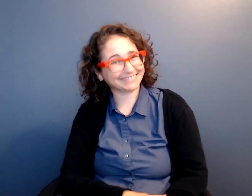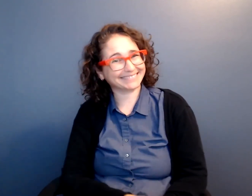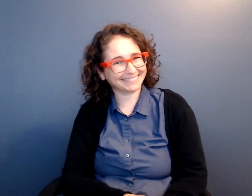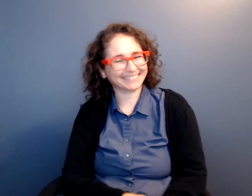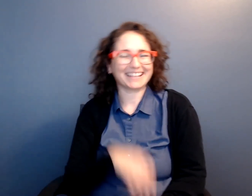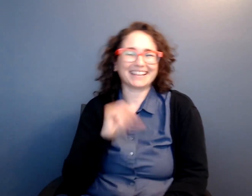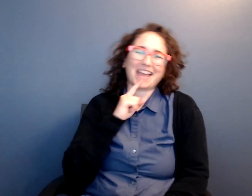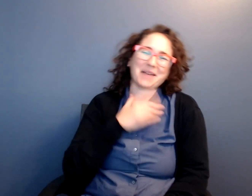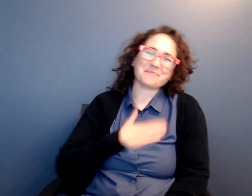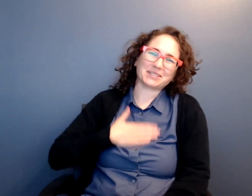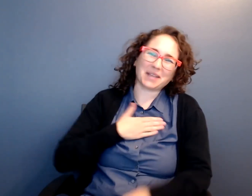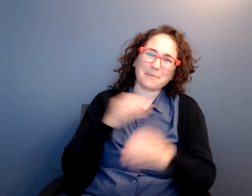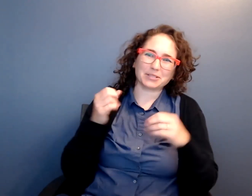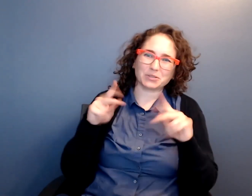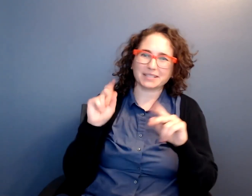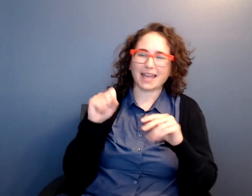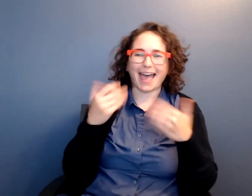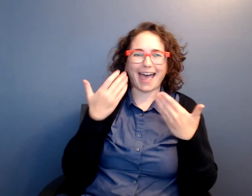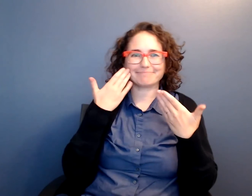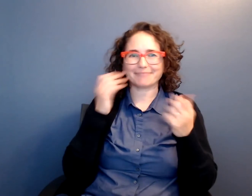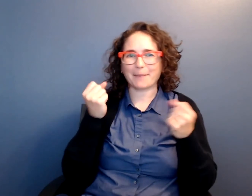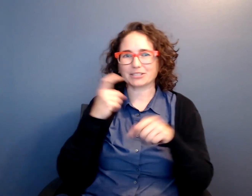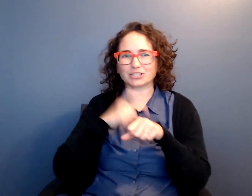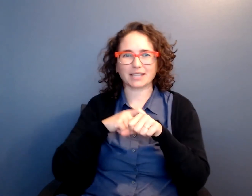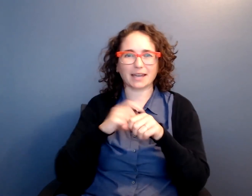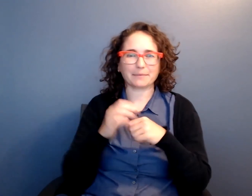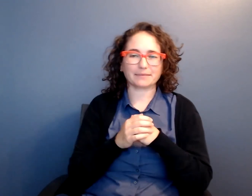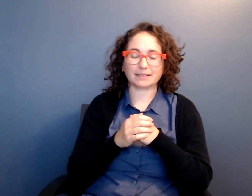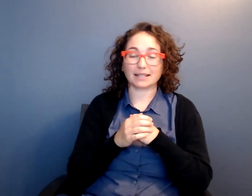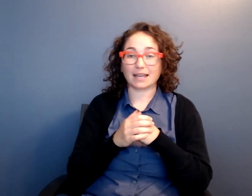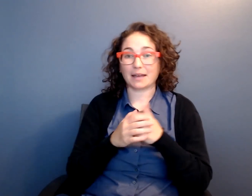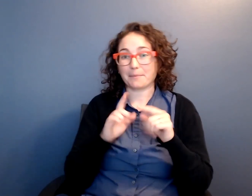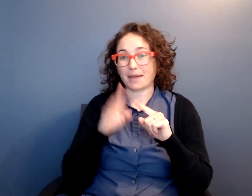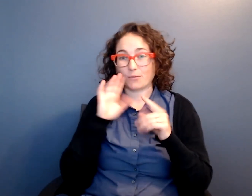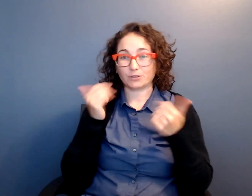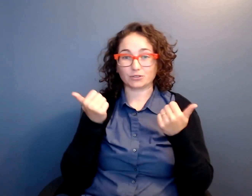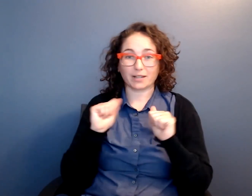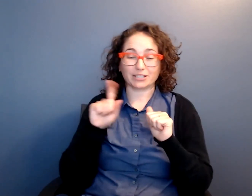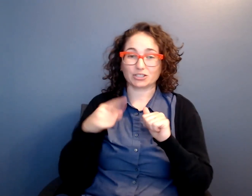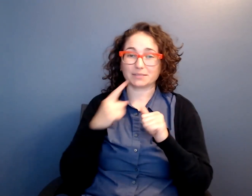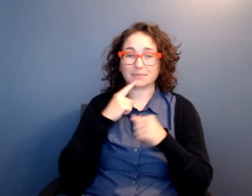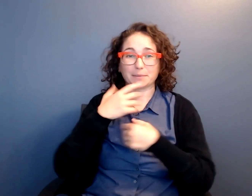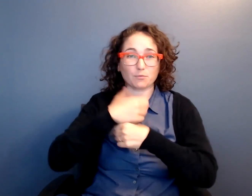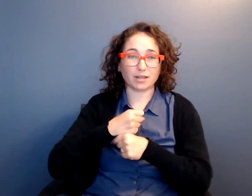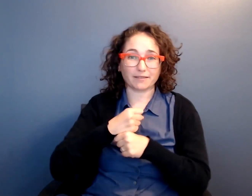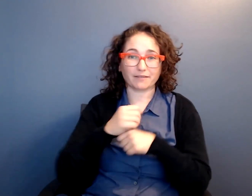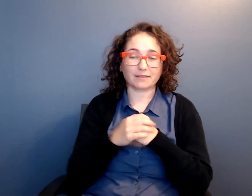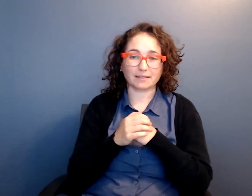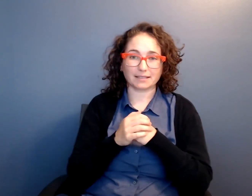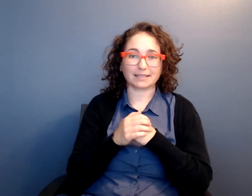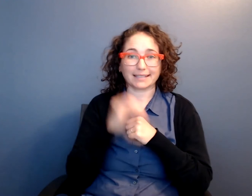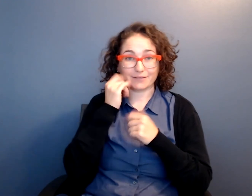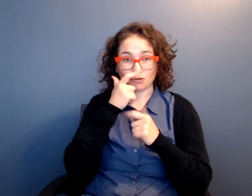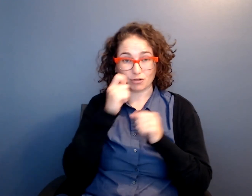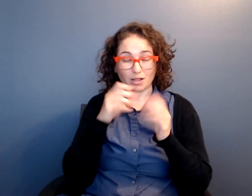so I appreciate this opportunity. And I don't know how much time you've given me, but I'm going to try to just be brief. And anyone who is interested in